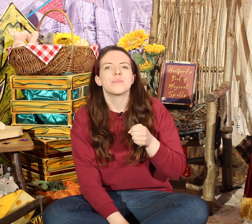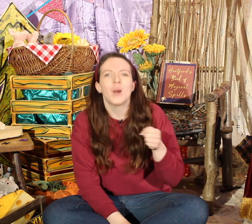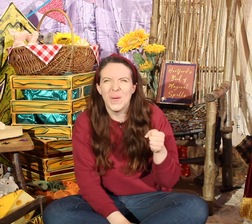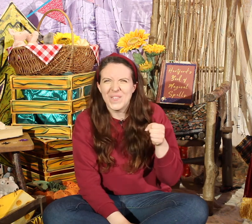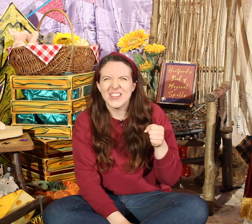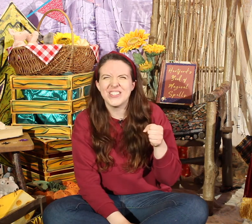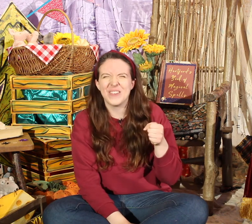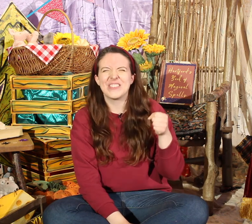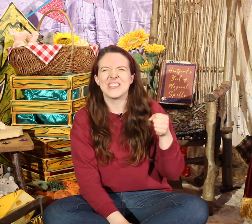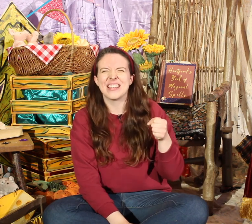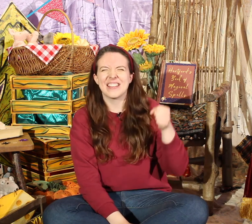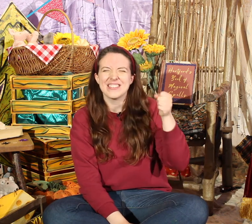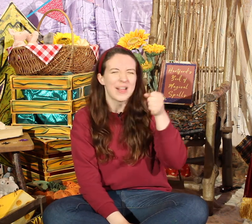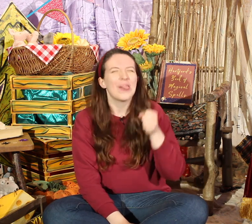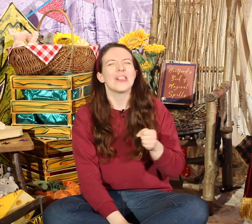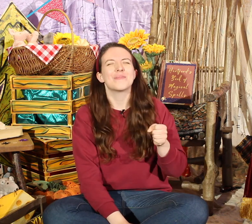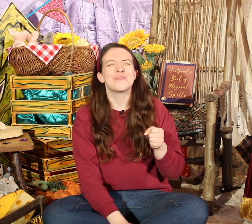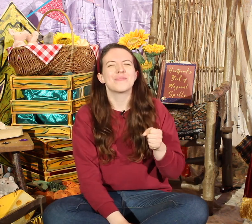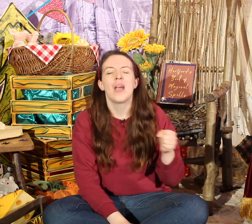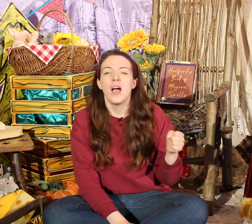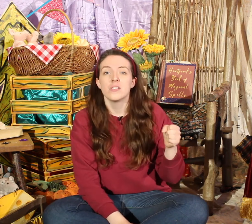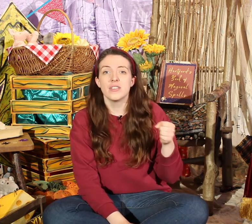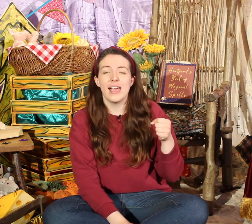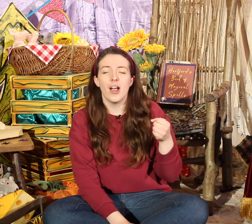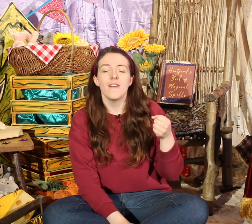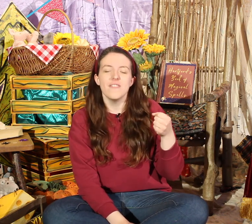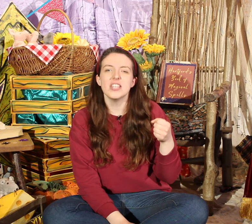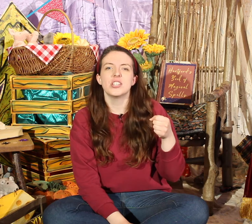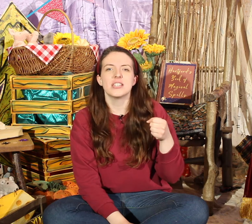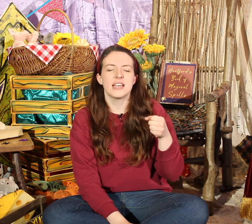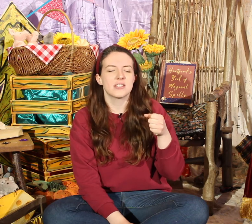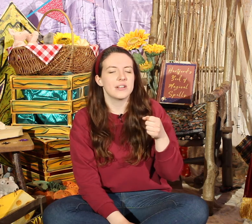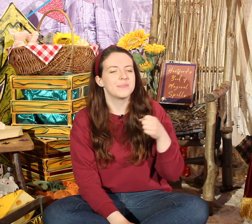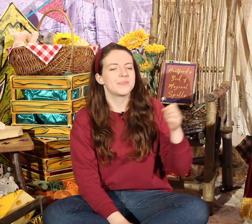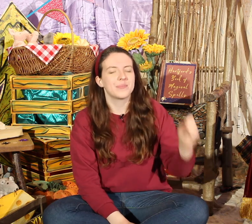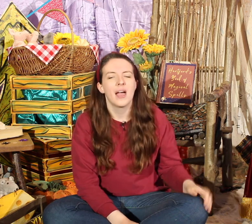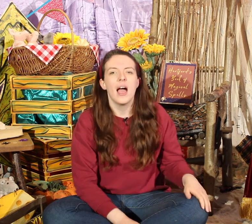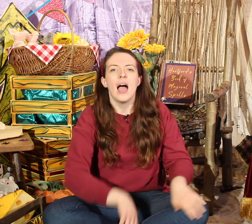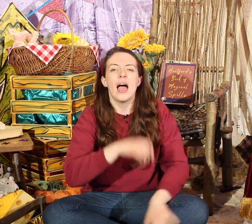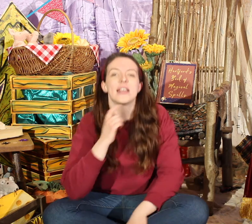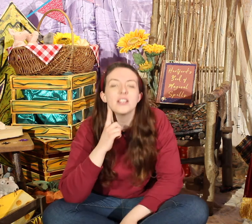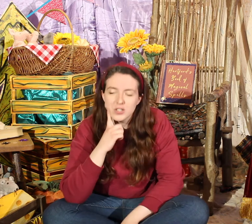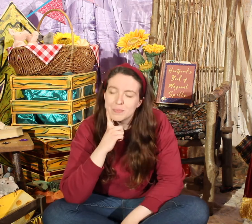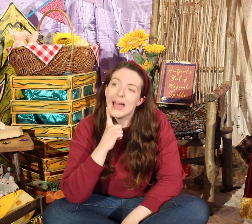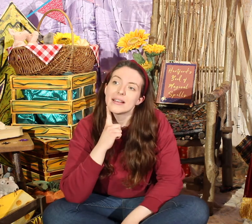Oh, good job, storytellers. So the hare finished his ice cream and he looked back to